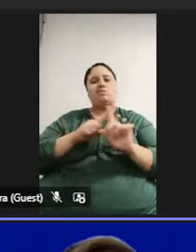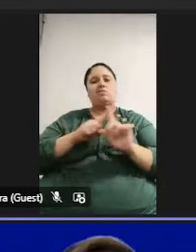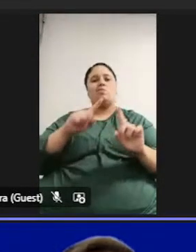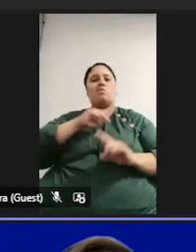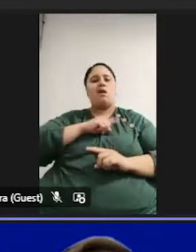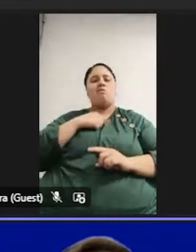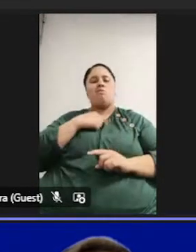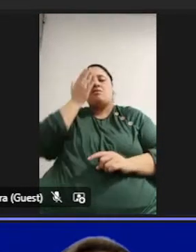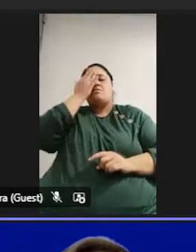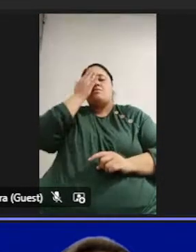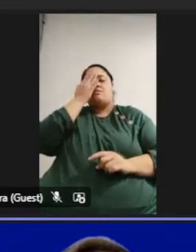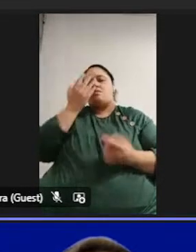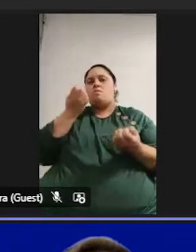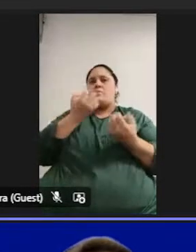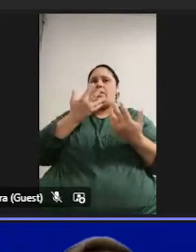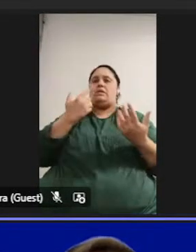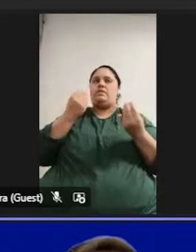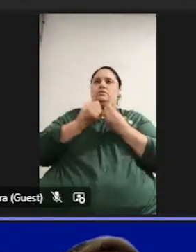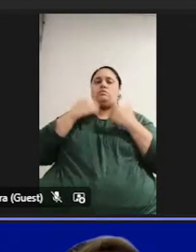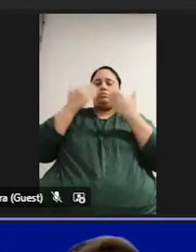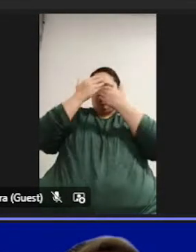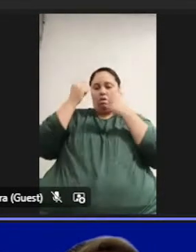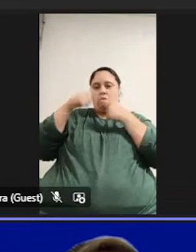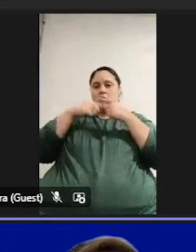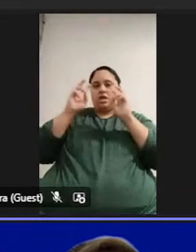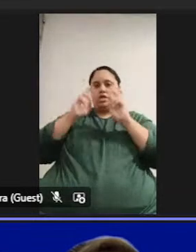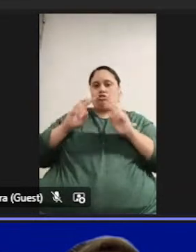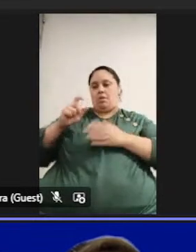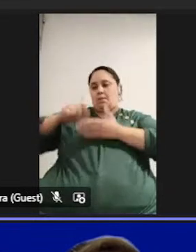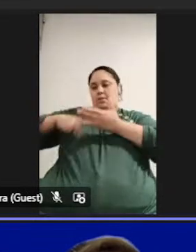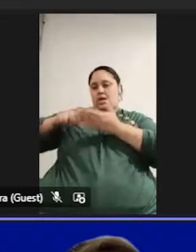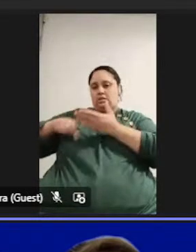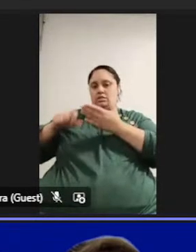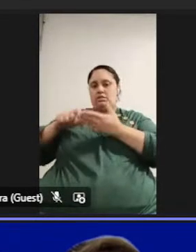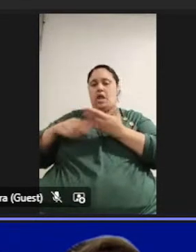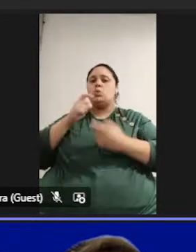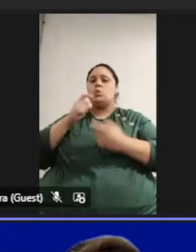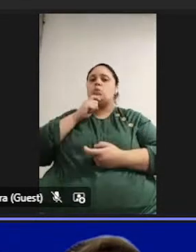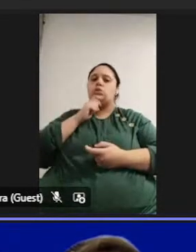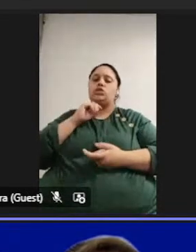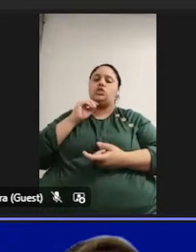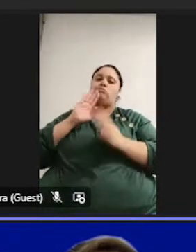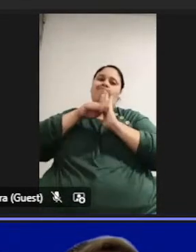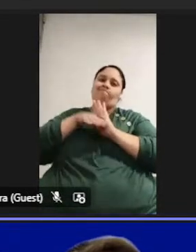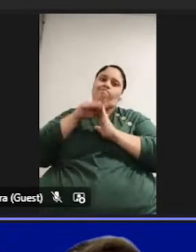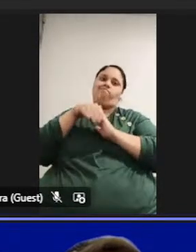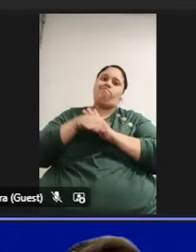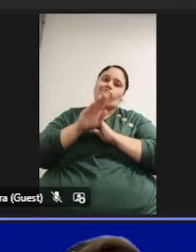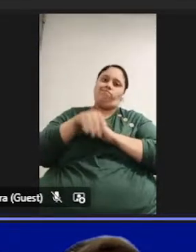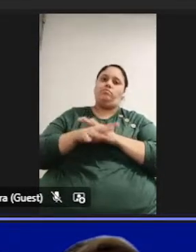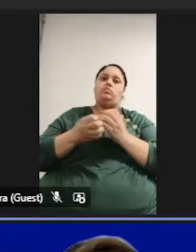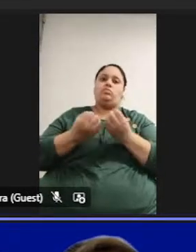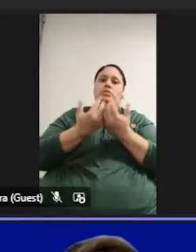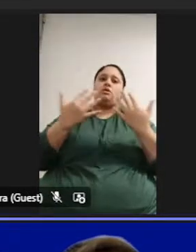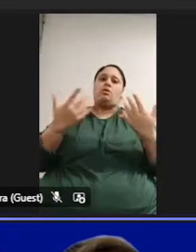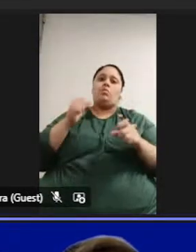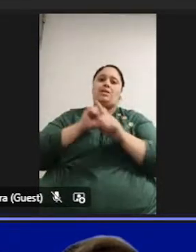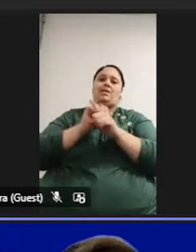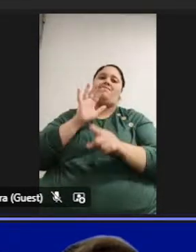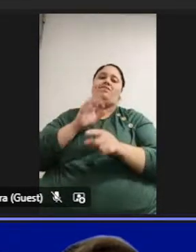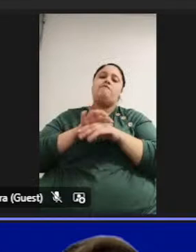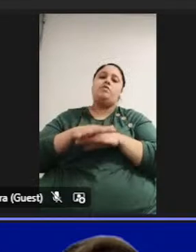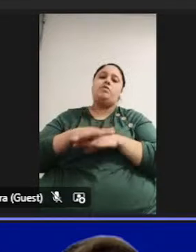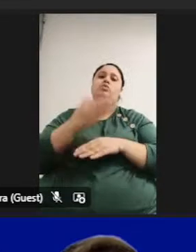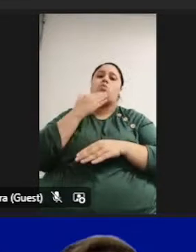ESCOM pricing and also around consumption patterns and the extent to which those will be influenced by further load shedding and the cost